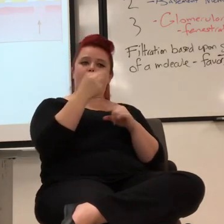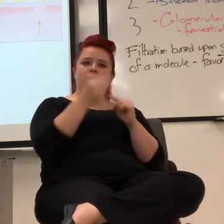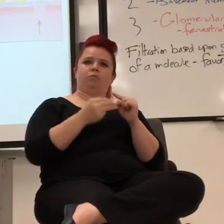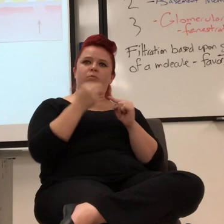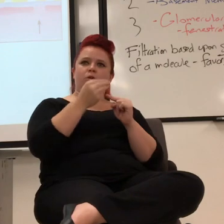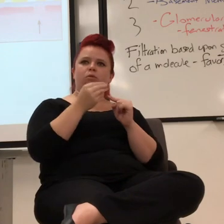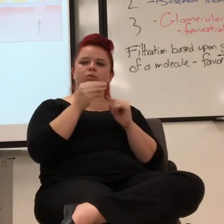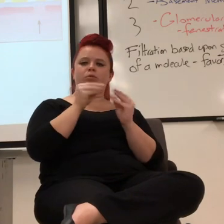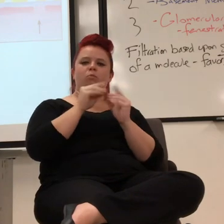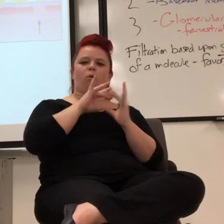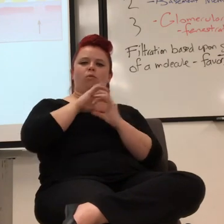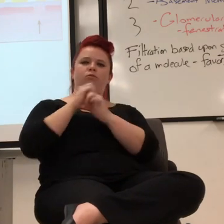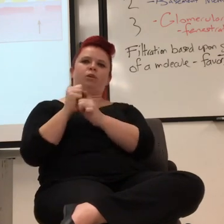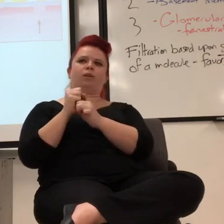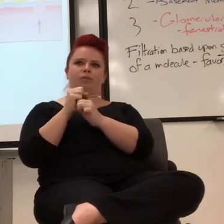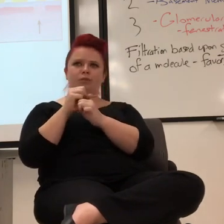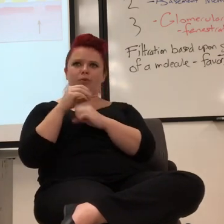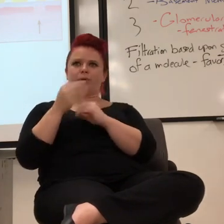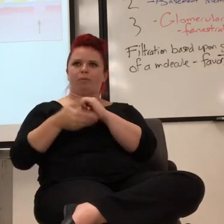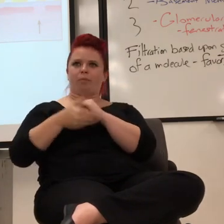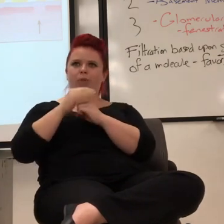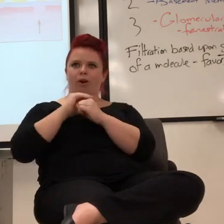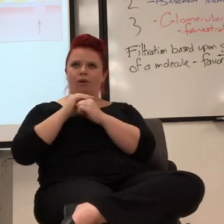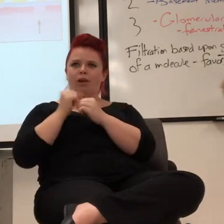are attracted to that and slip through.